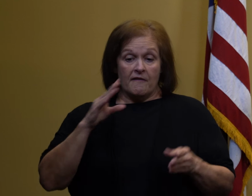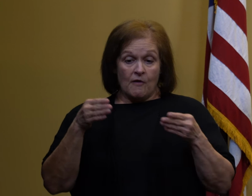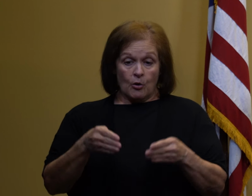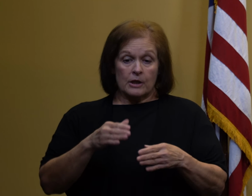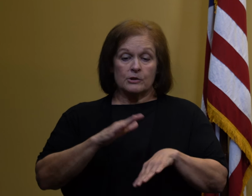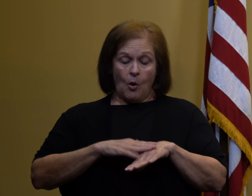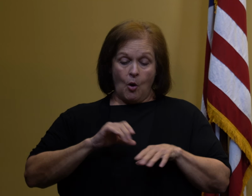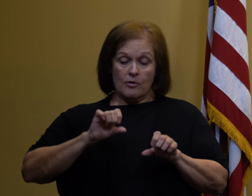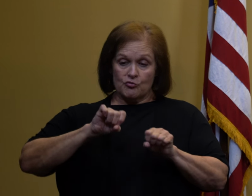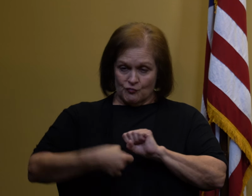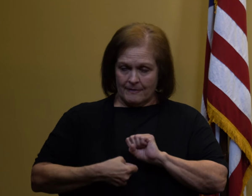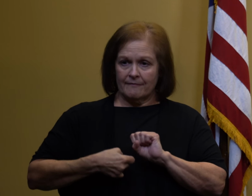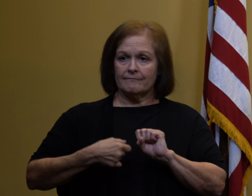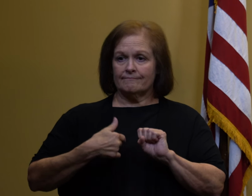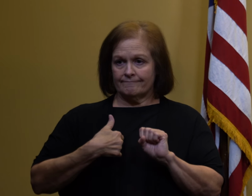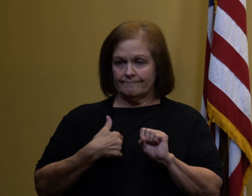grief.